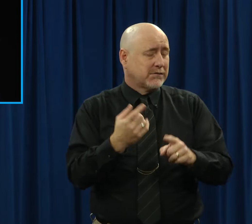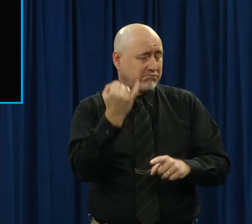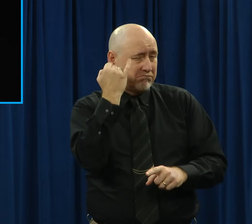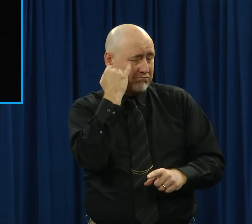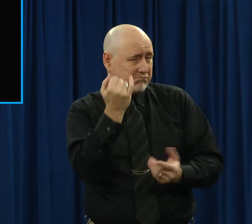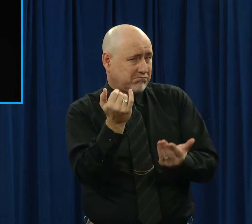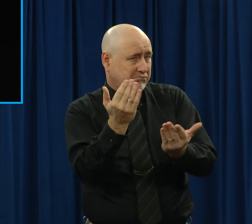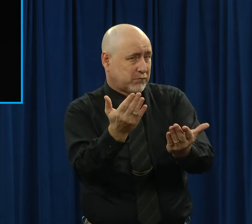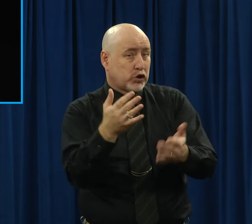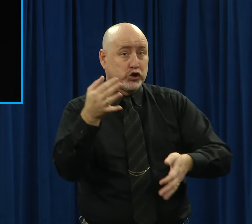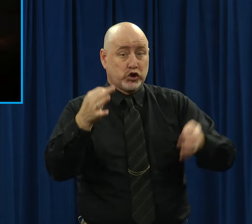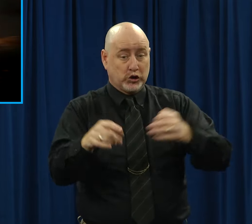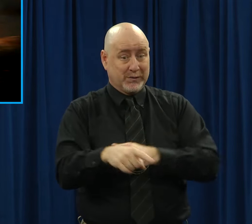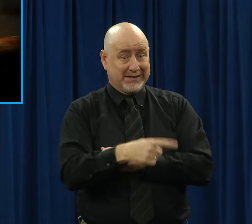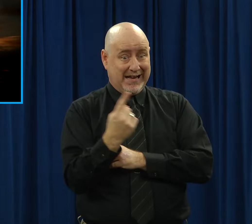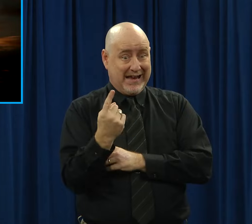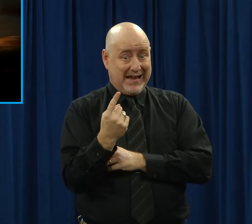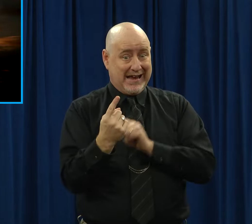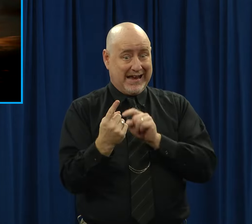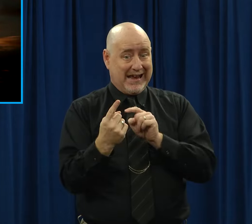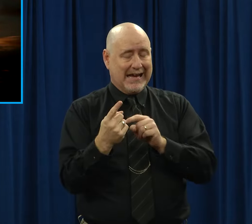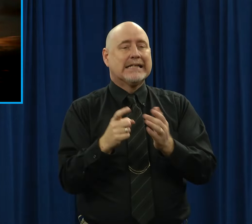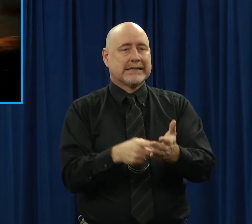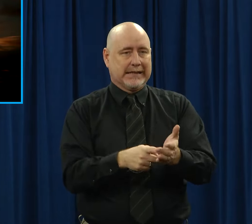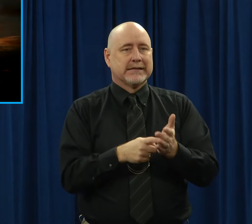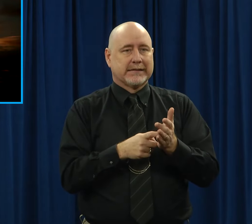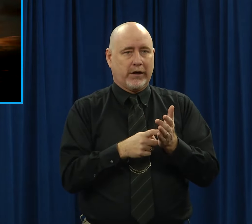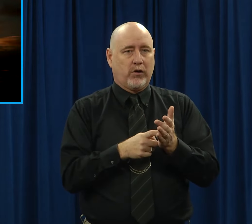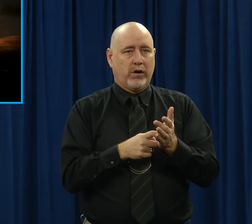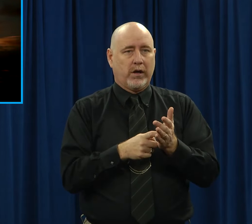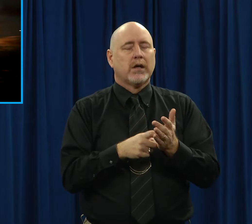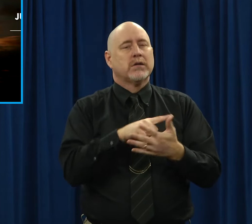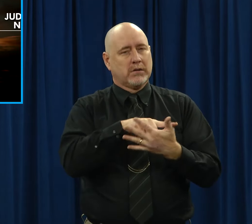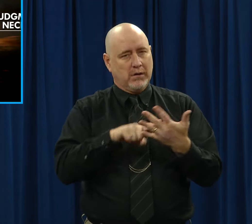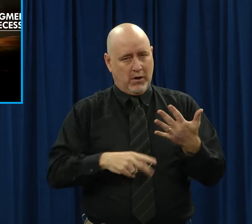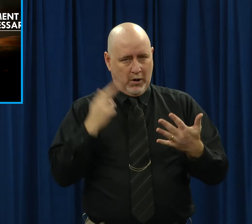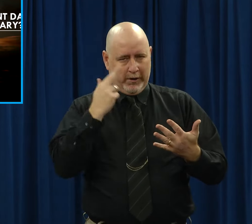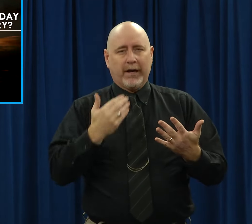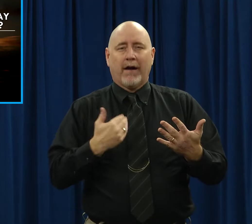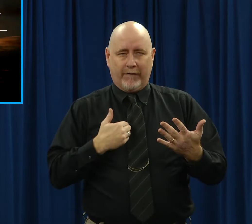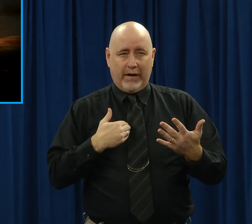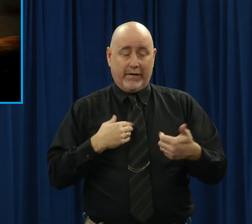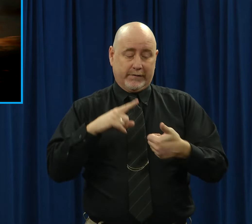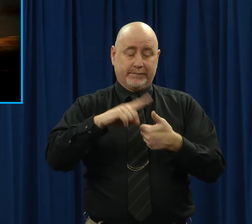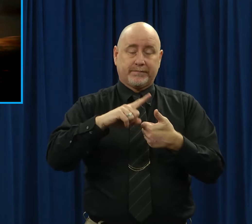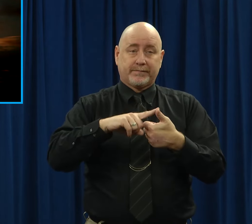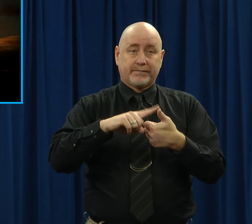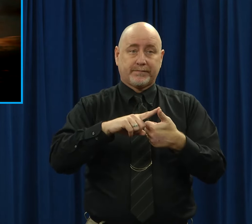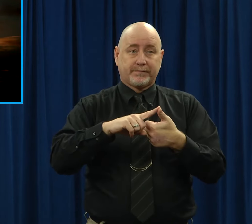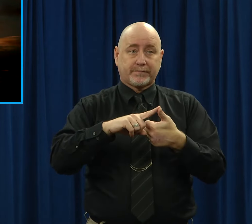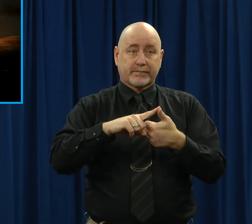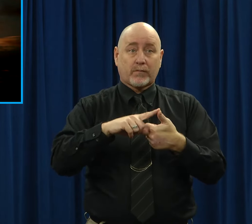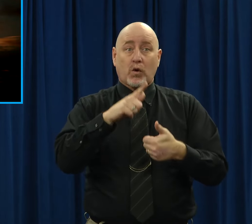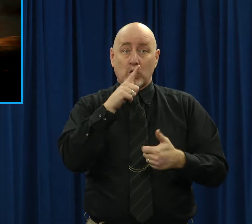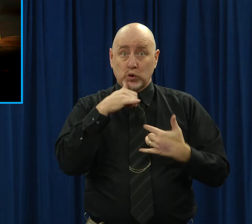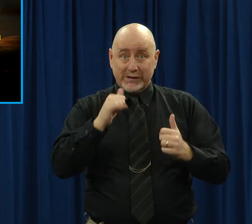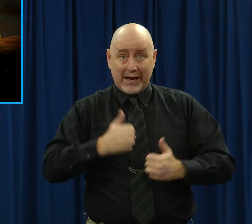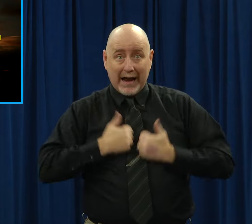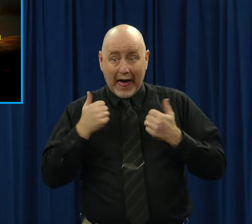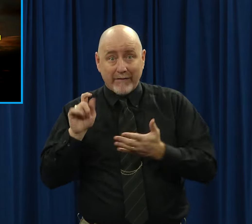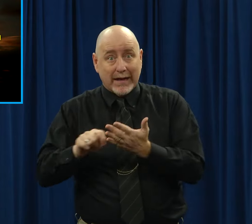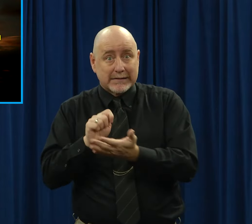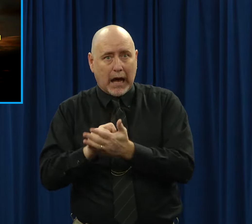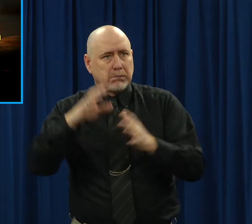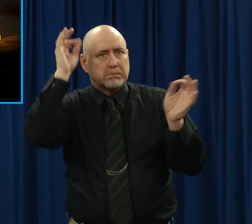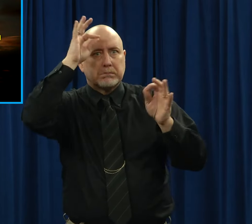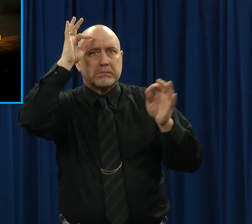Friends, let me suggest to you that the Judgment Day is necessary for several reasons. Number one, those